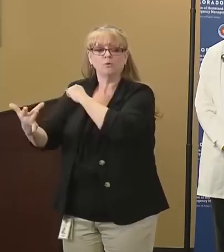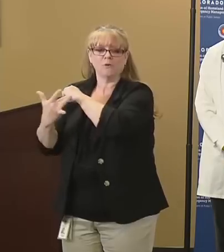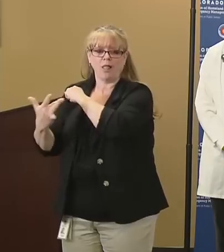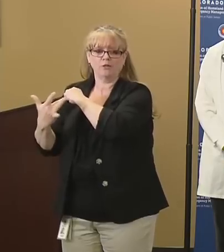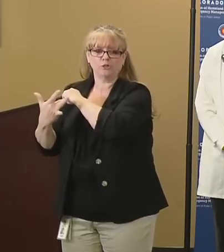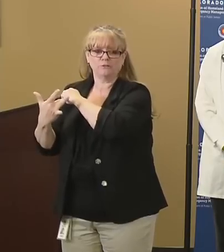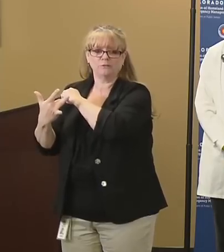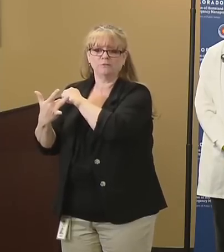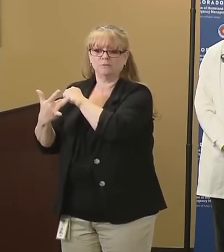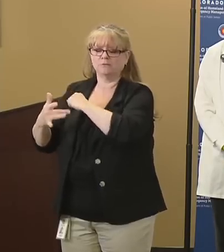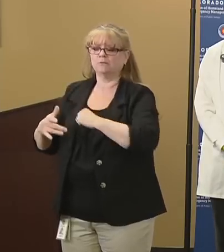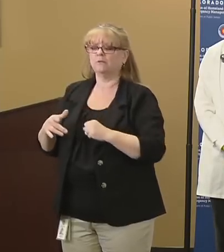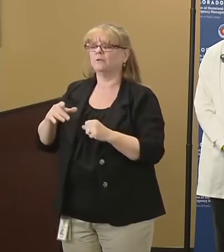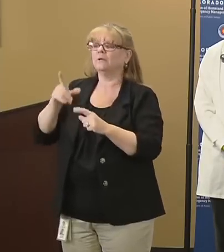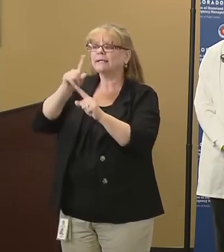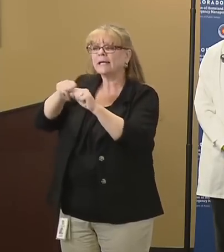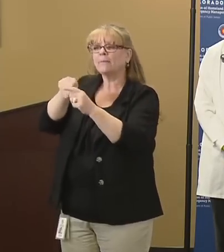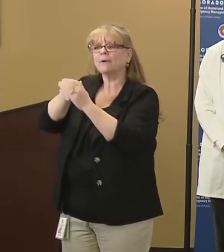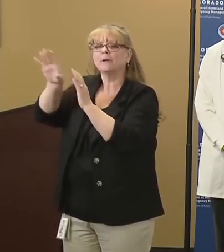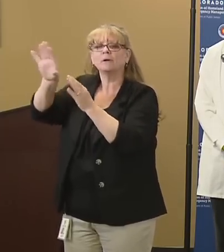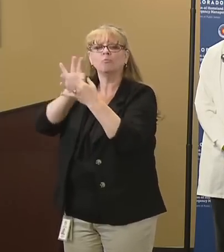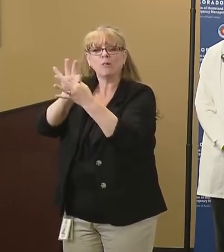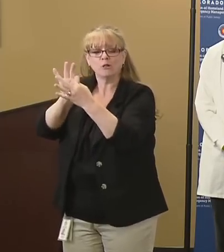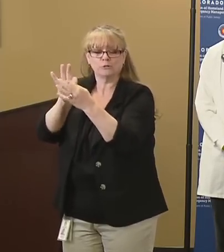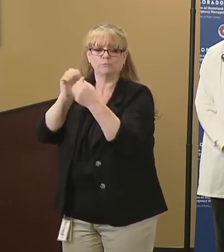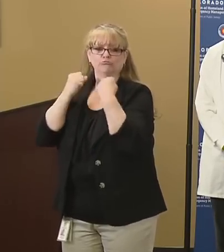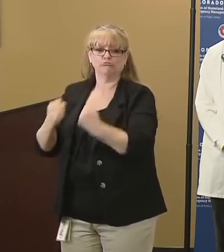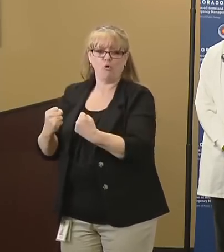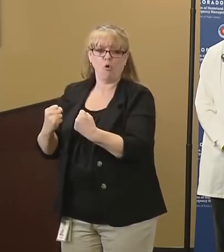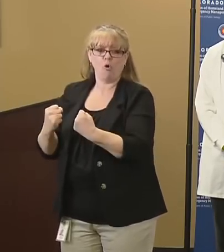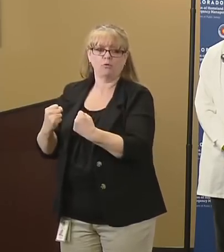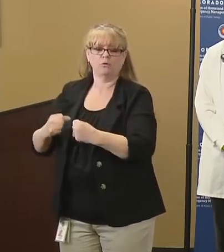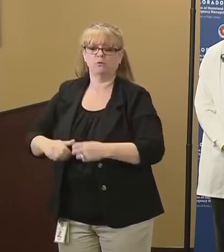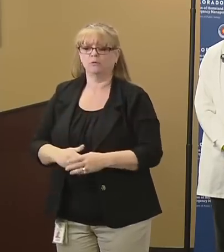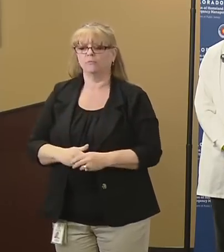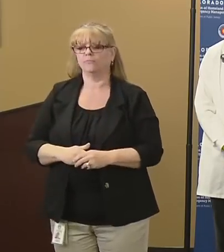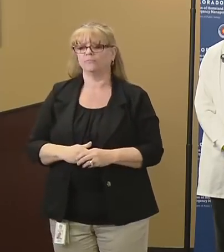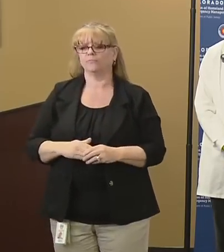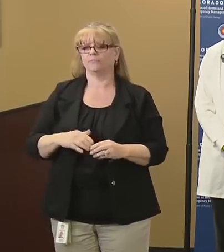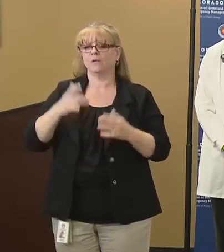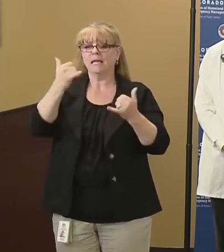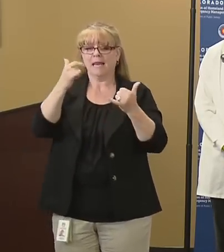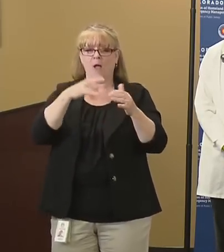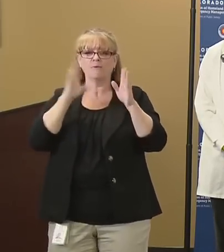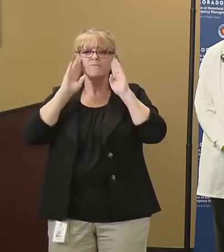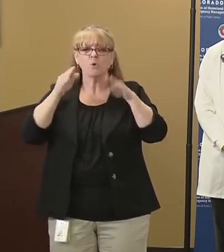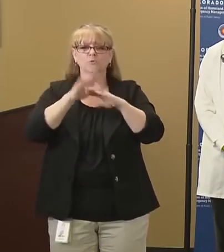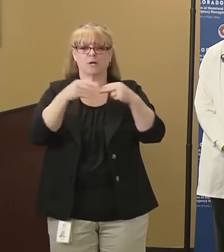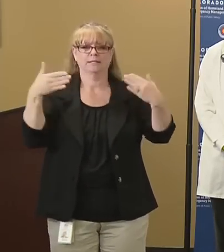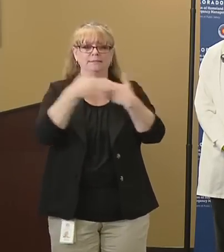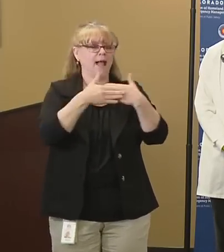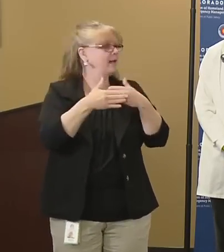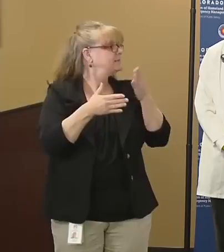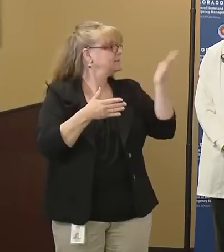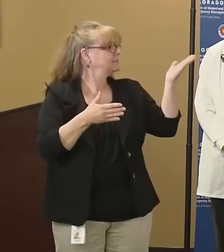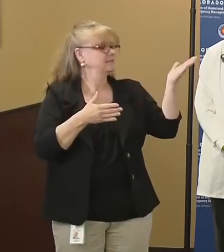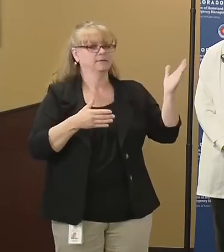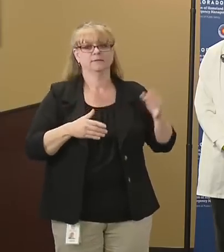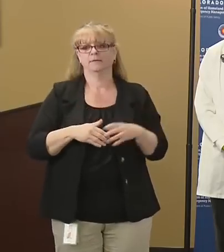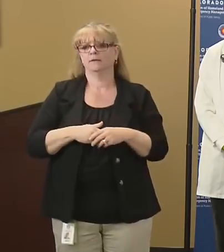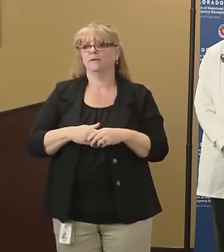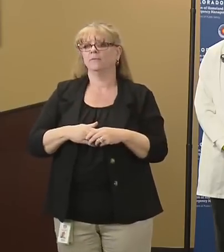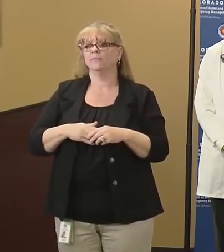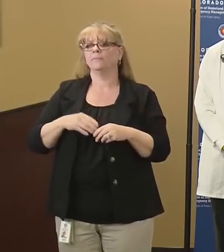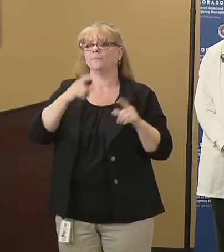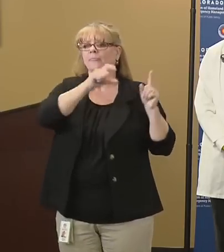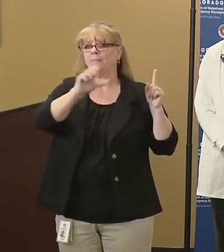before. Now I want to update you with some slides that we have. This is the age graph. And Dr. Moss will also talk about how